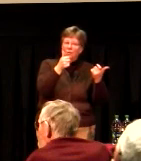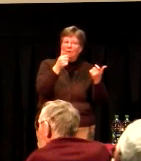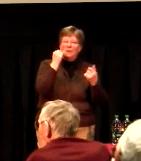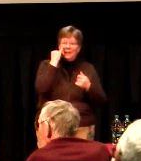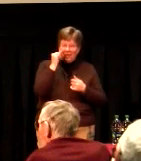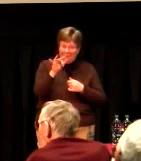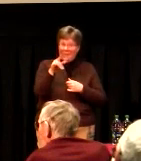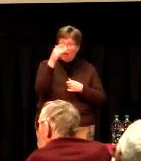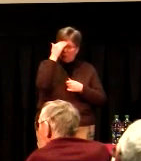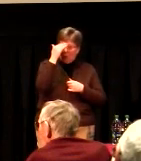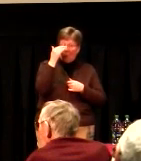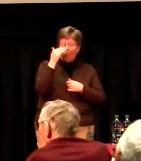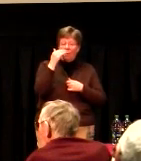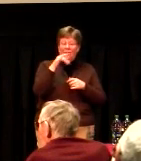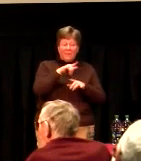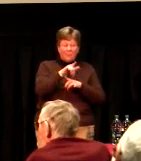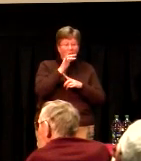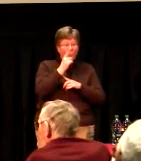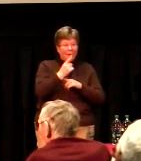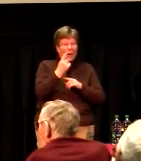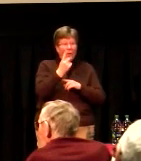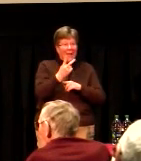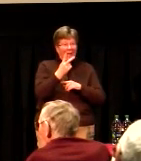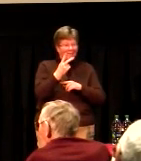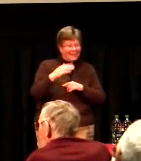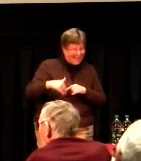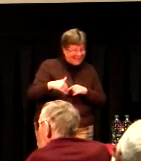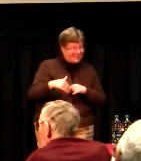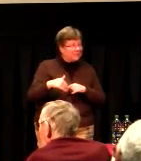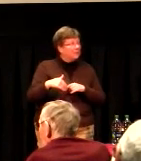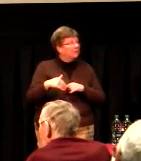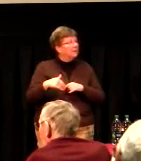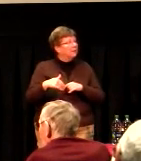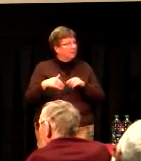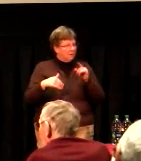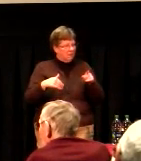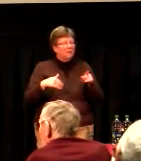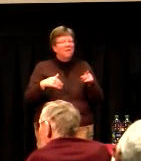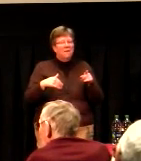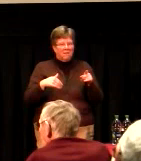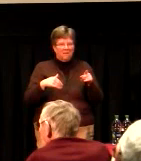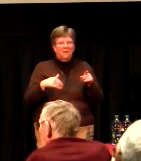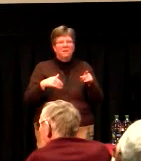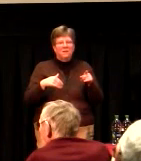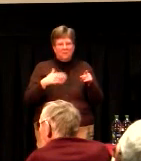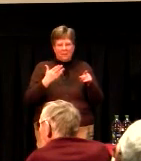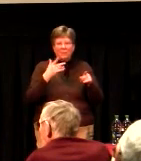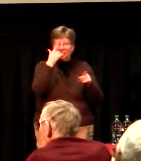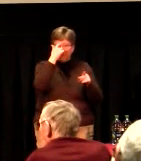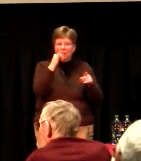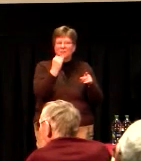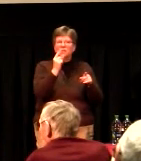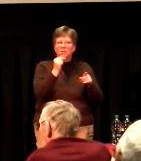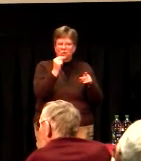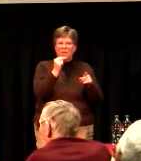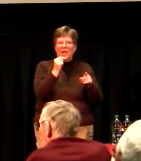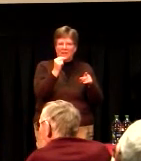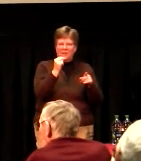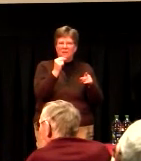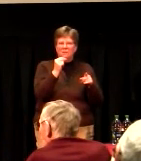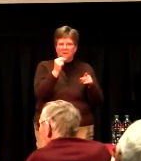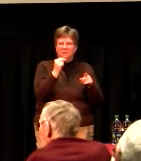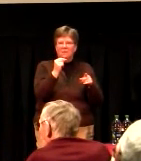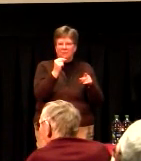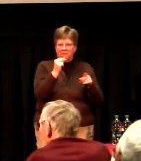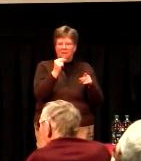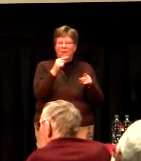they know the plane is going to be an hour and a half late and hasn't taken off yet, probably is, or could very well be because they know that the jet will be, if you're flying